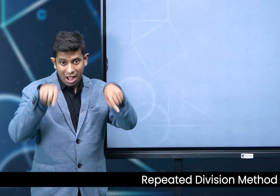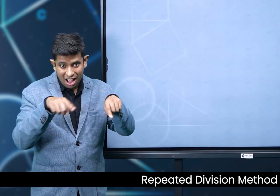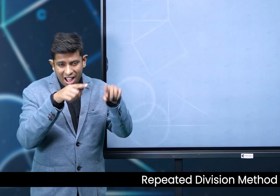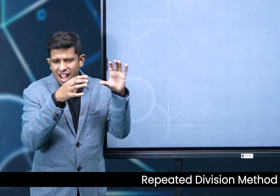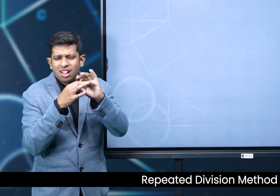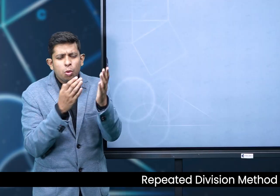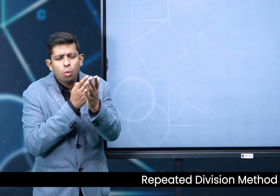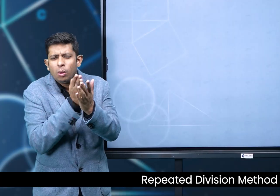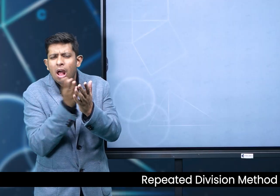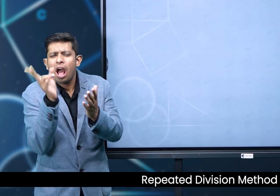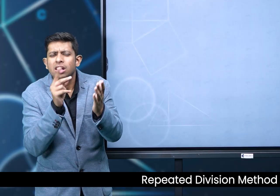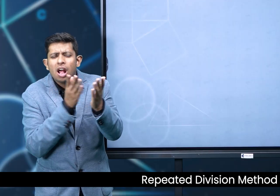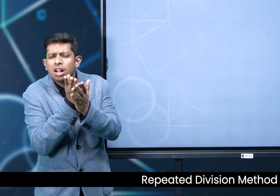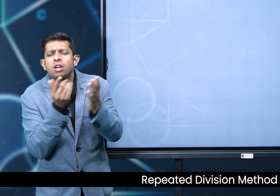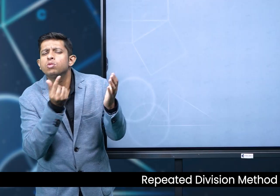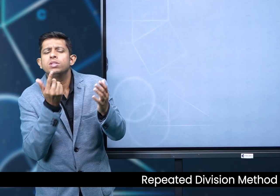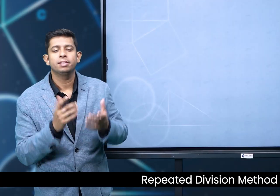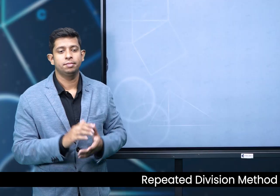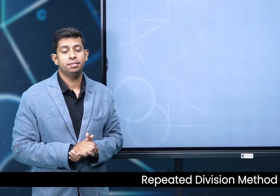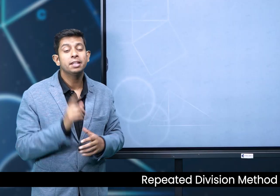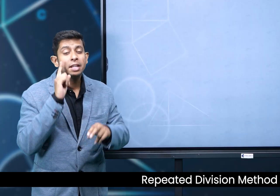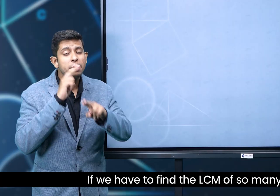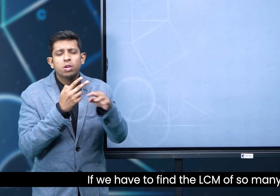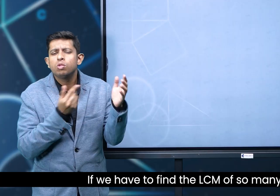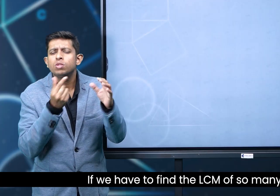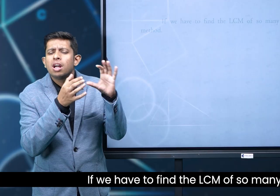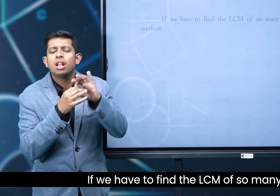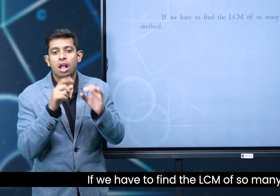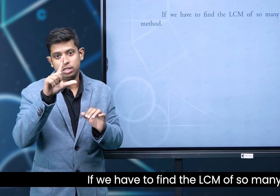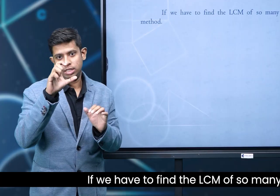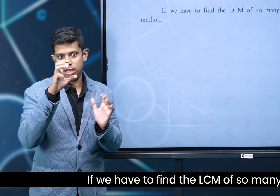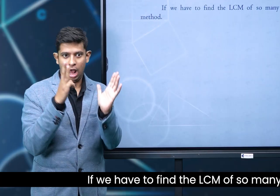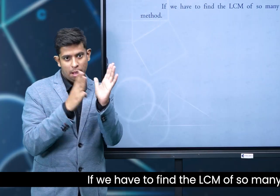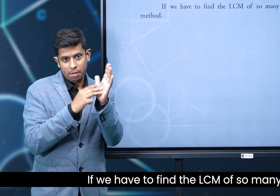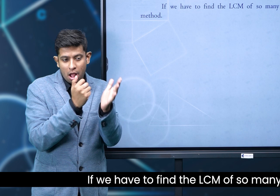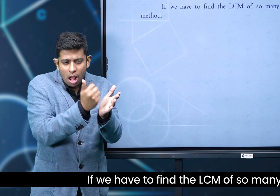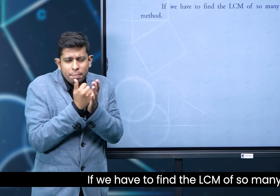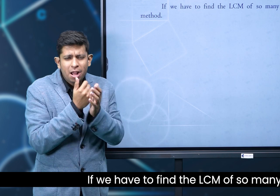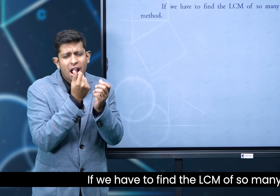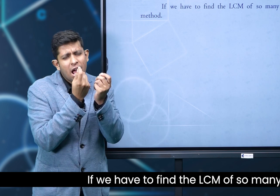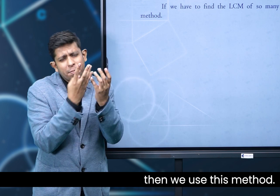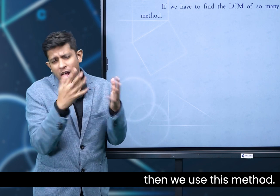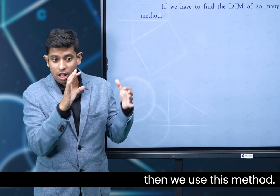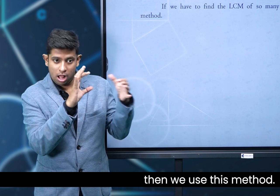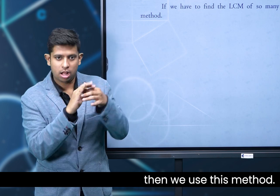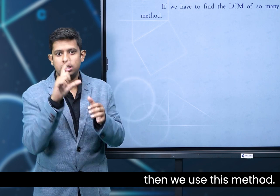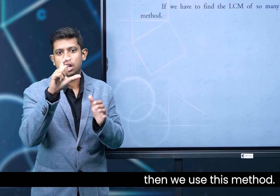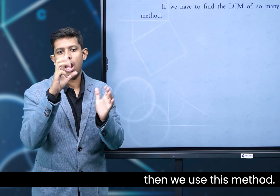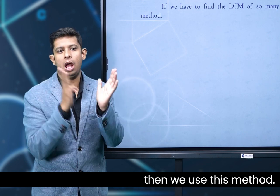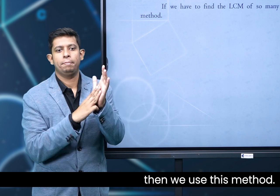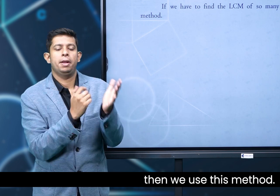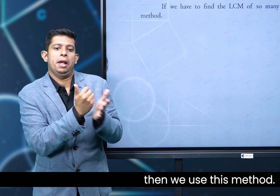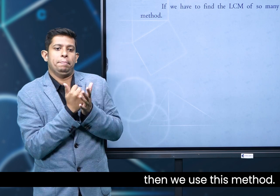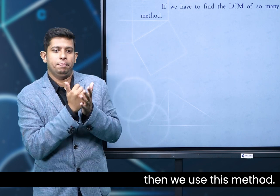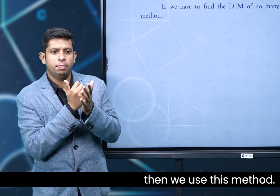Repeated division method. If we have to find the LCM of so many numbers, then we have to use this method.